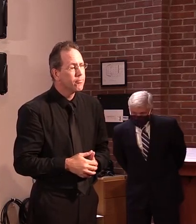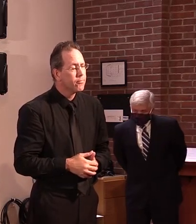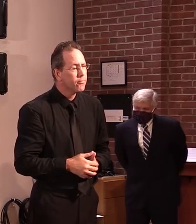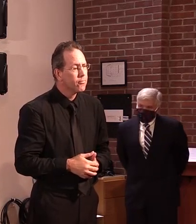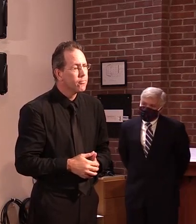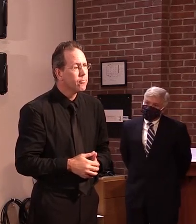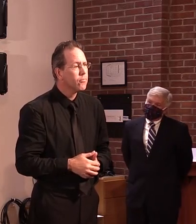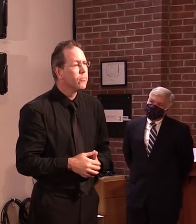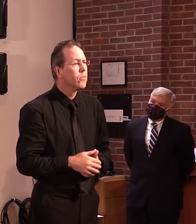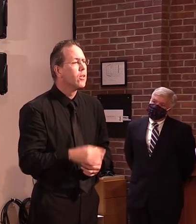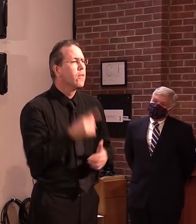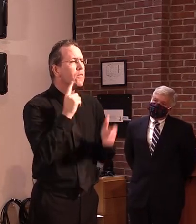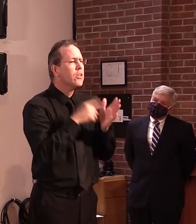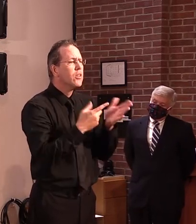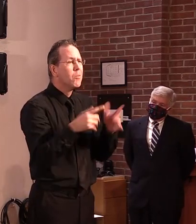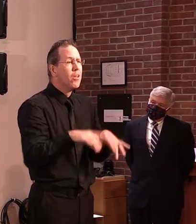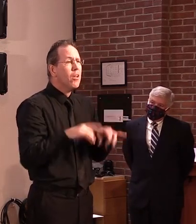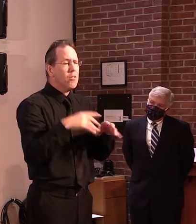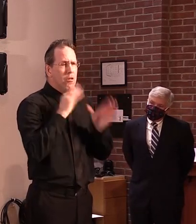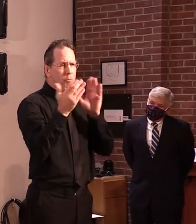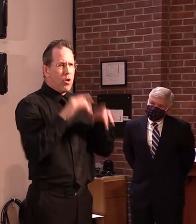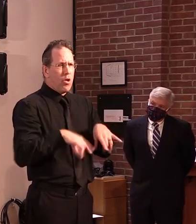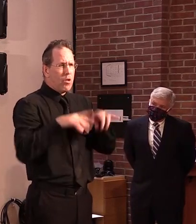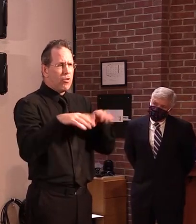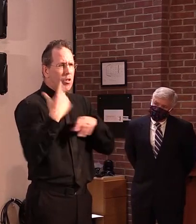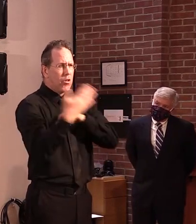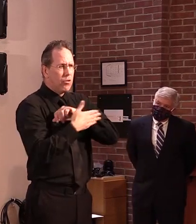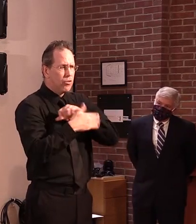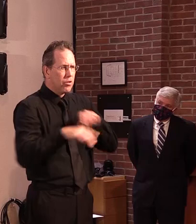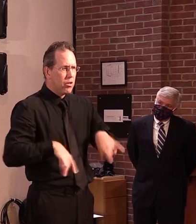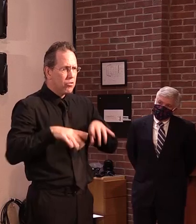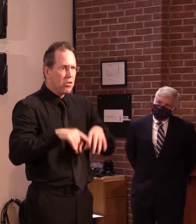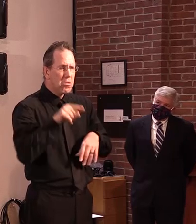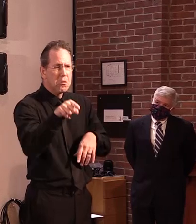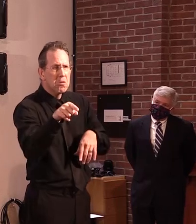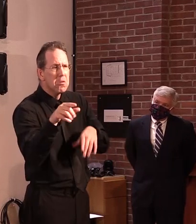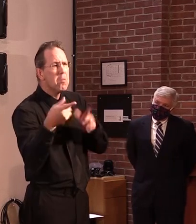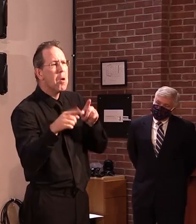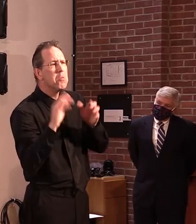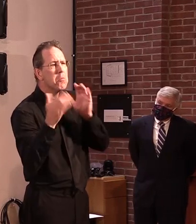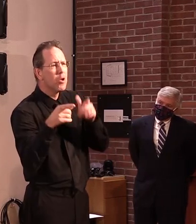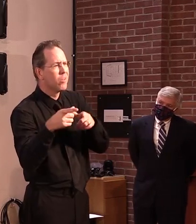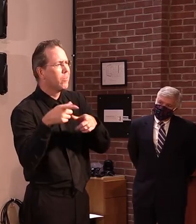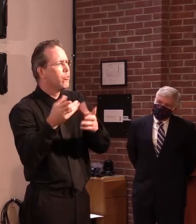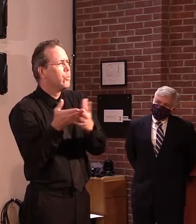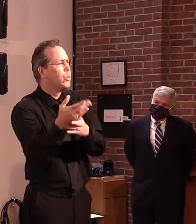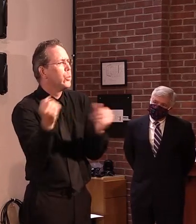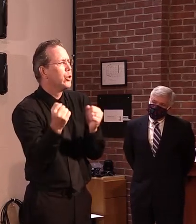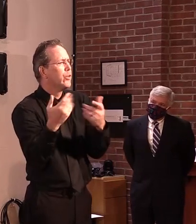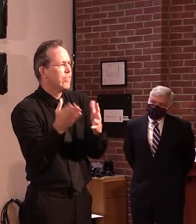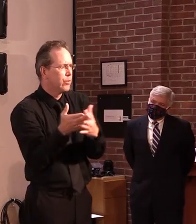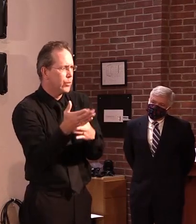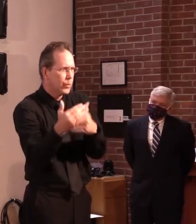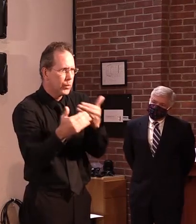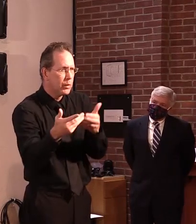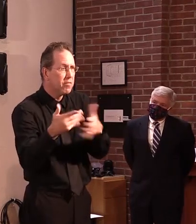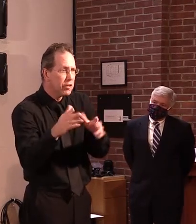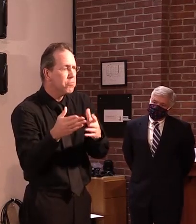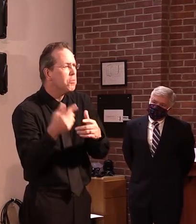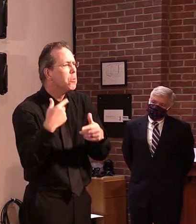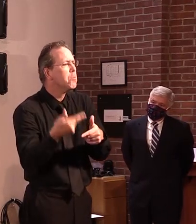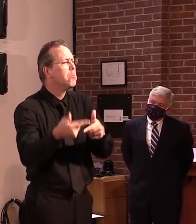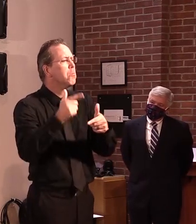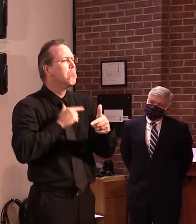Australia's experience, if it's worth something to us in this hemisphere, is that they had less of a flu season than